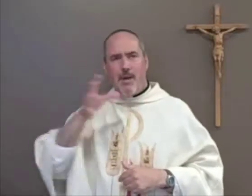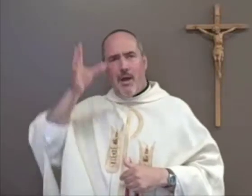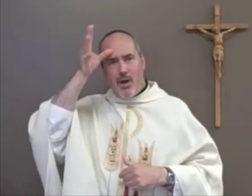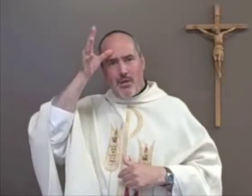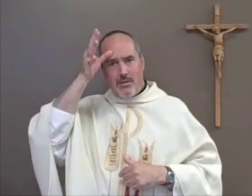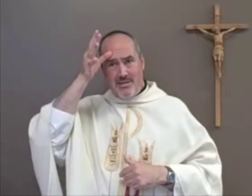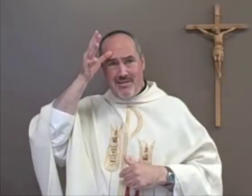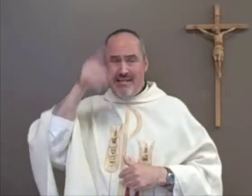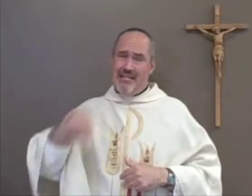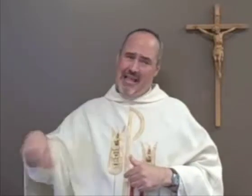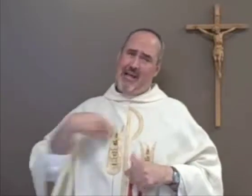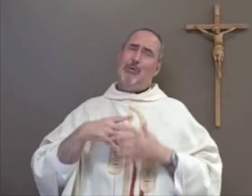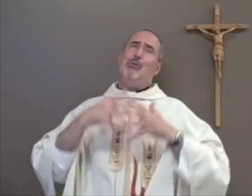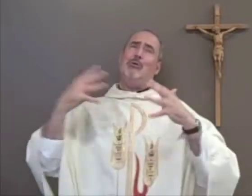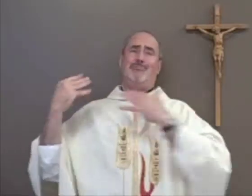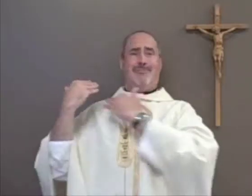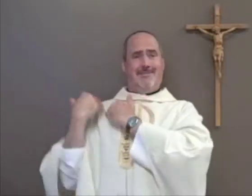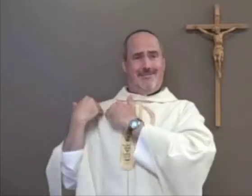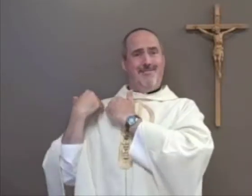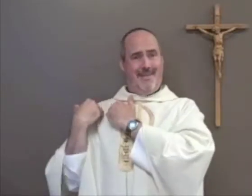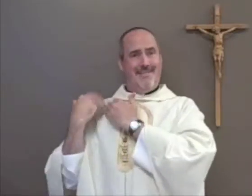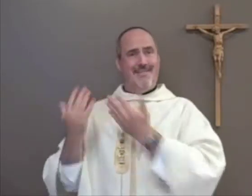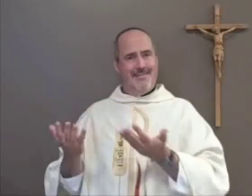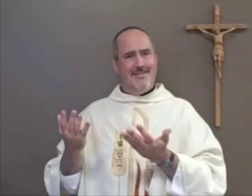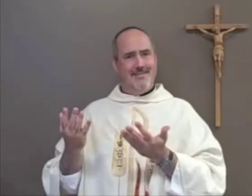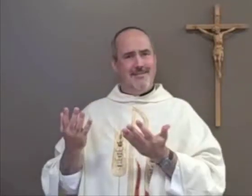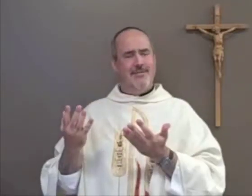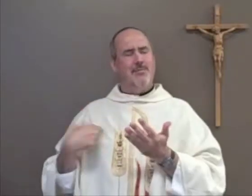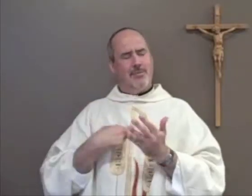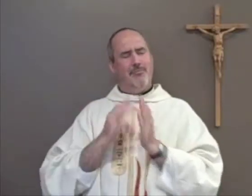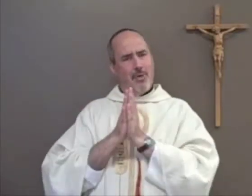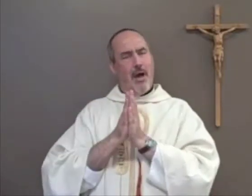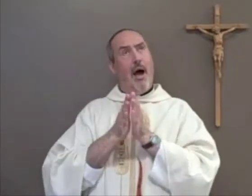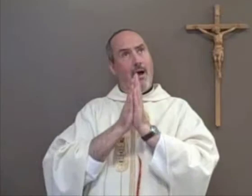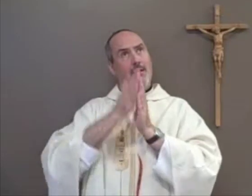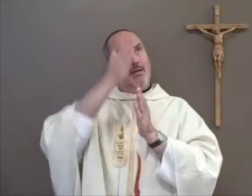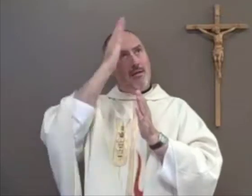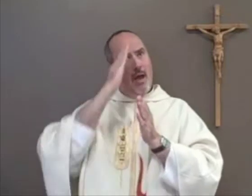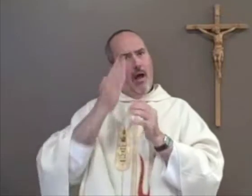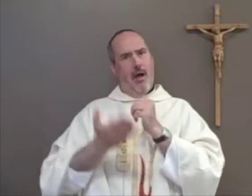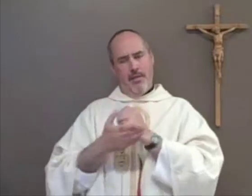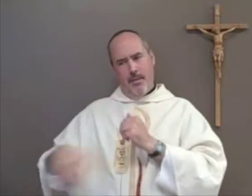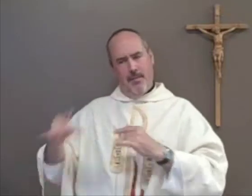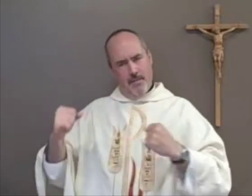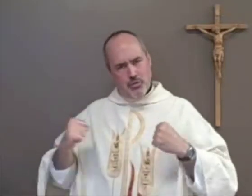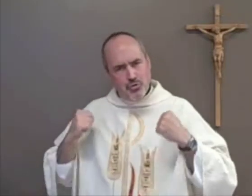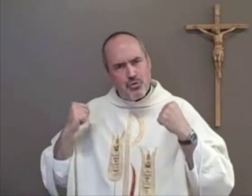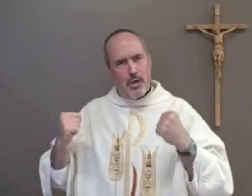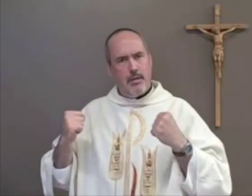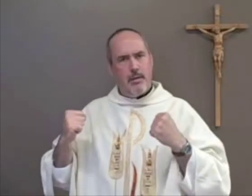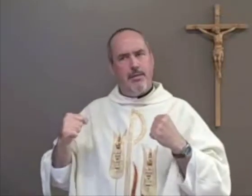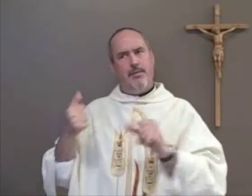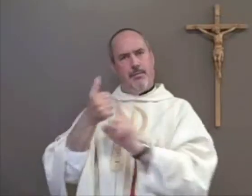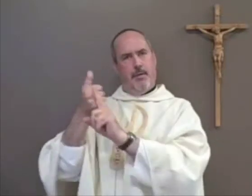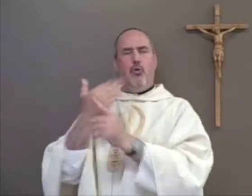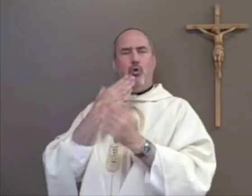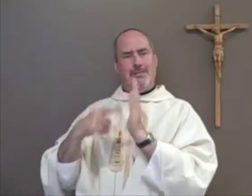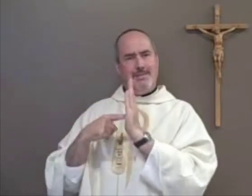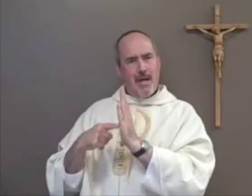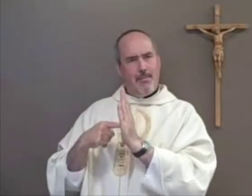the Catholic Church. We know that it's a great responsibility. So let's pray that God helps them to set an example for their children